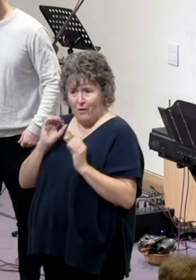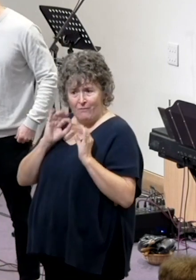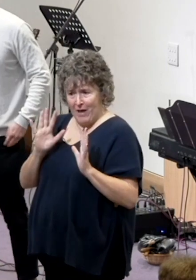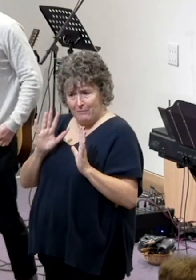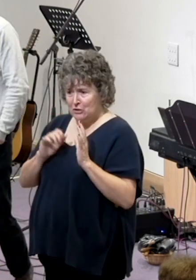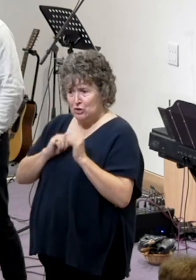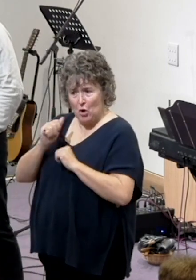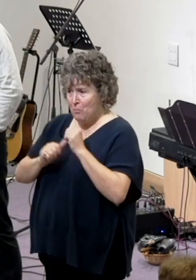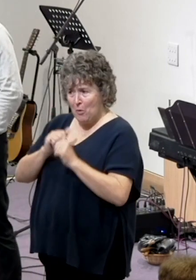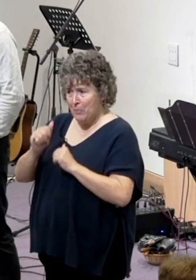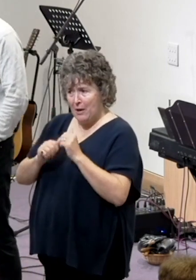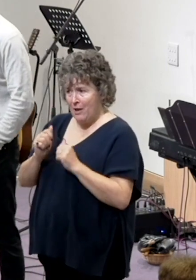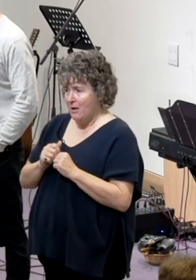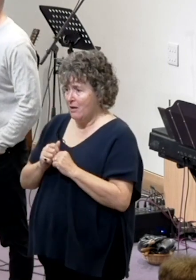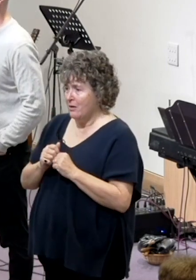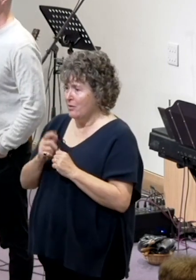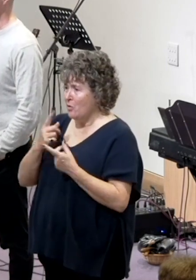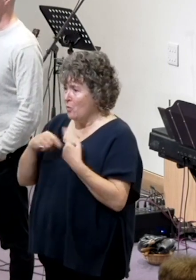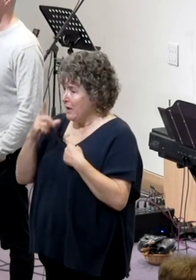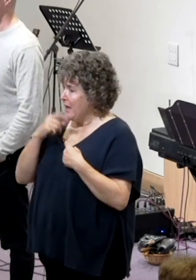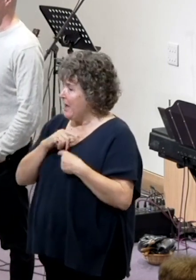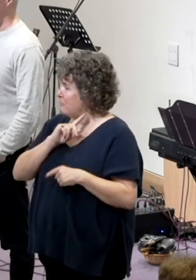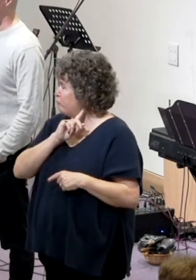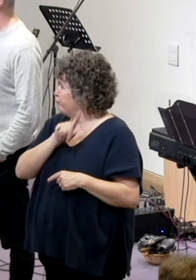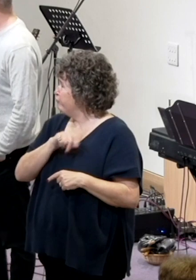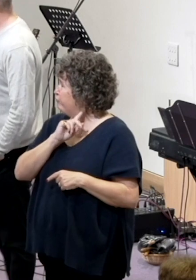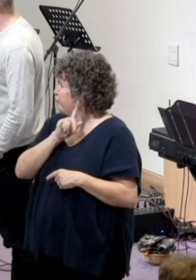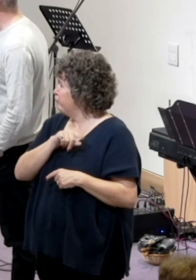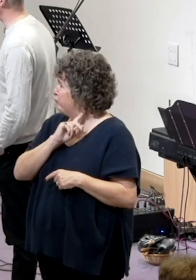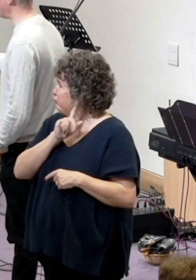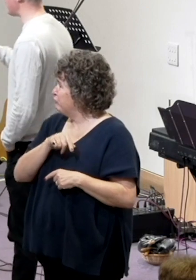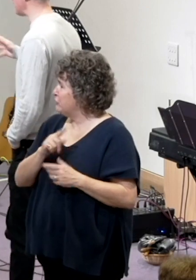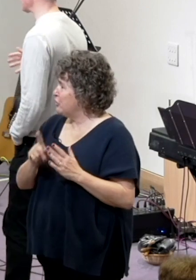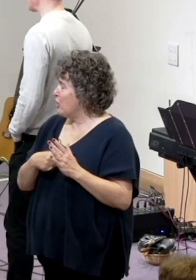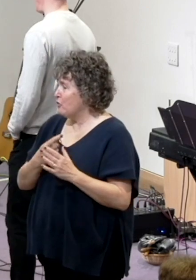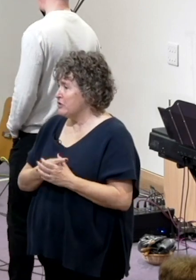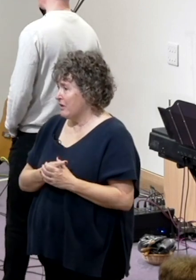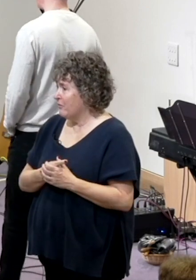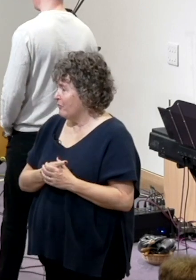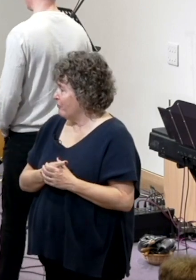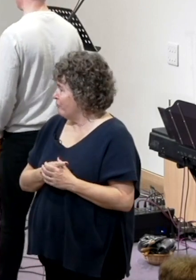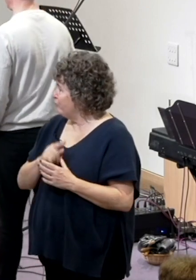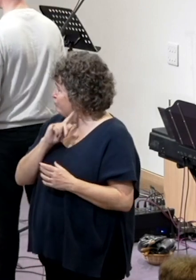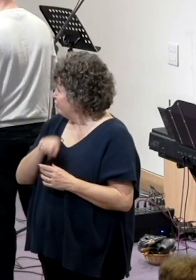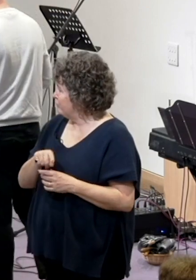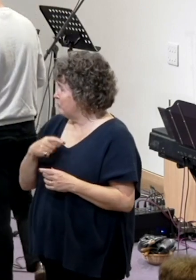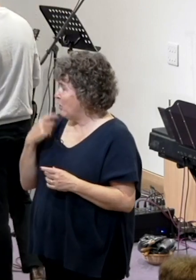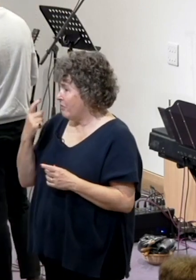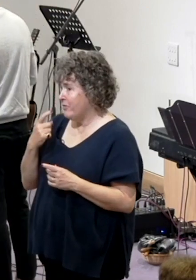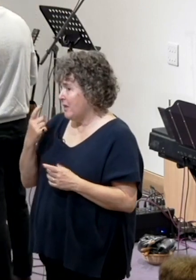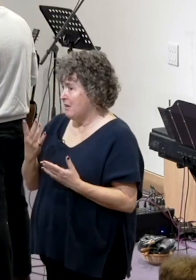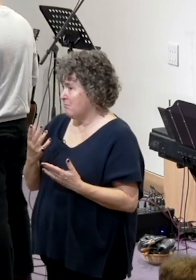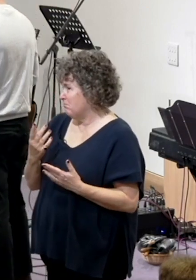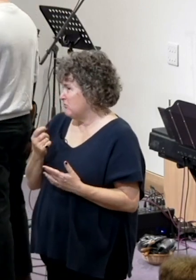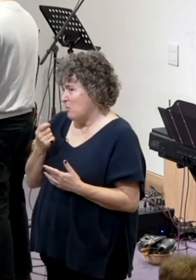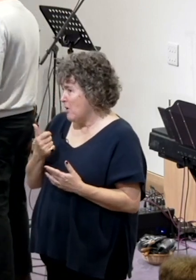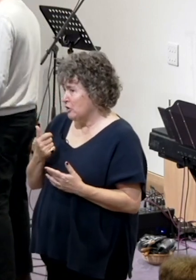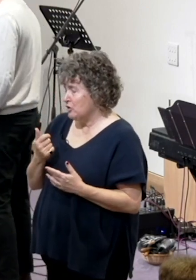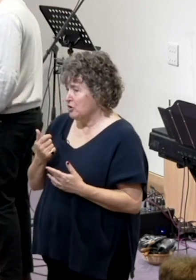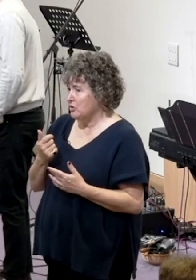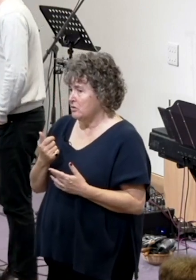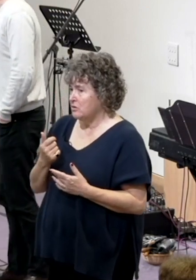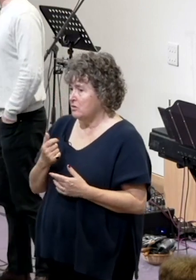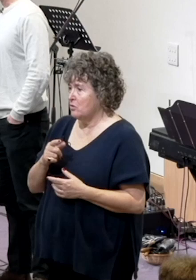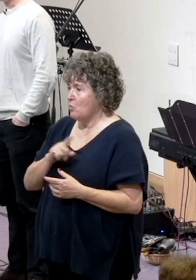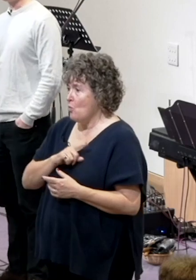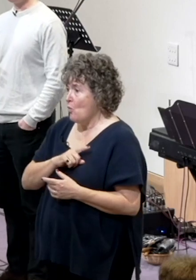is someone we do tend to overlook. And we don't spend that much time thinking about him. Which is